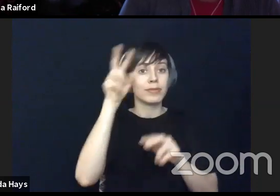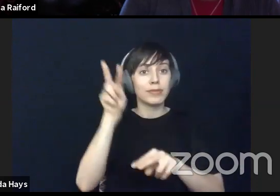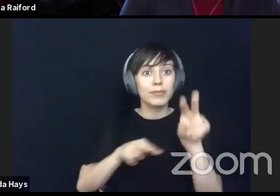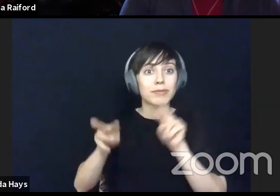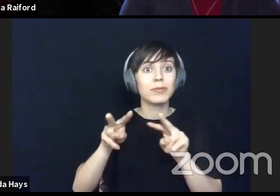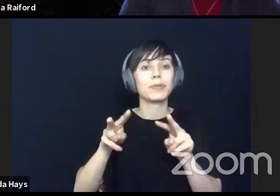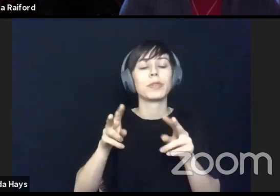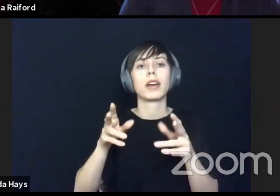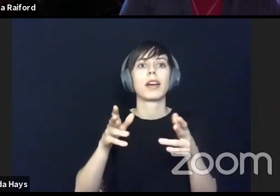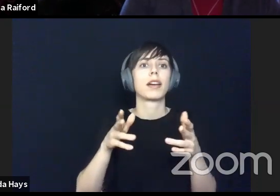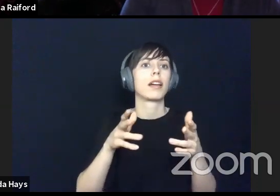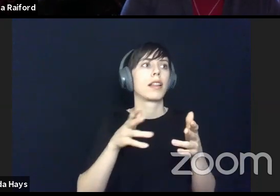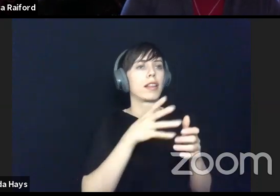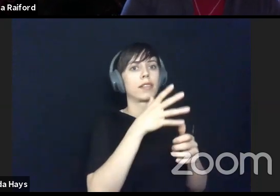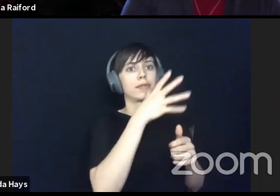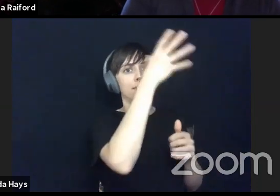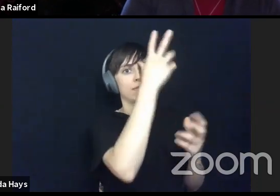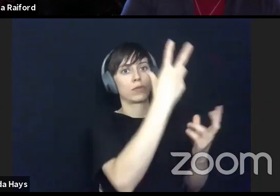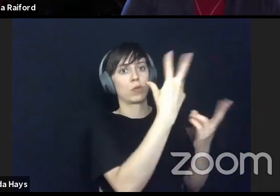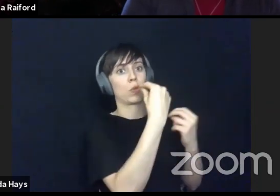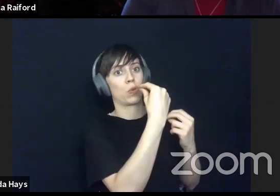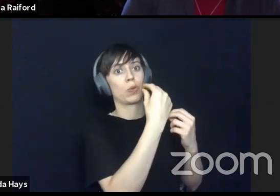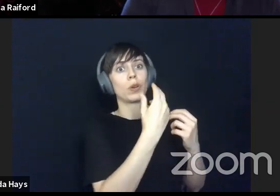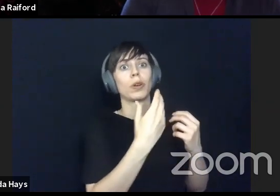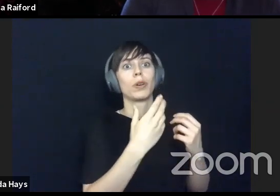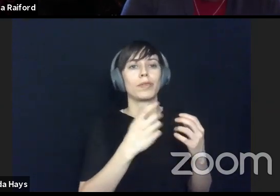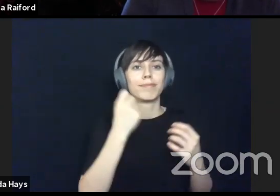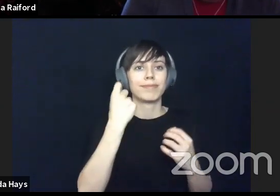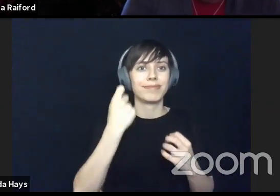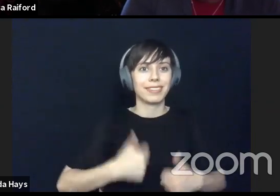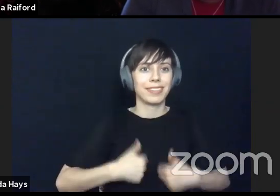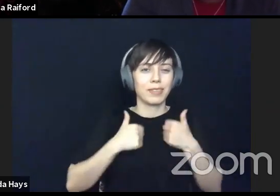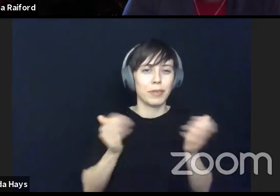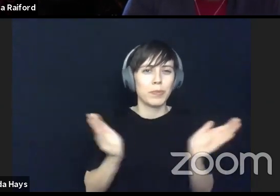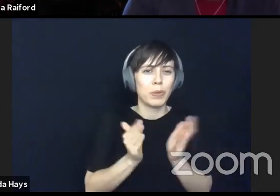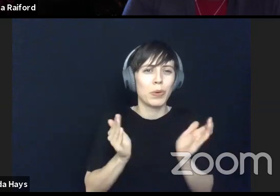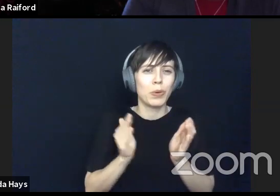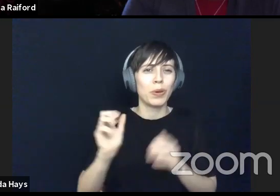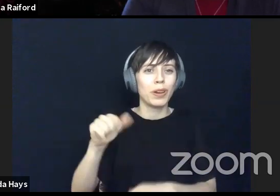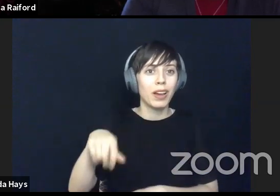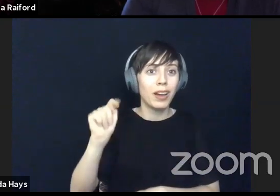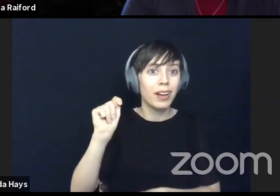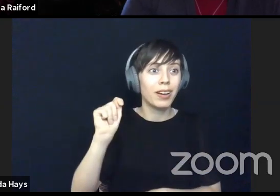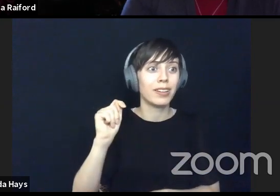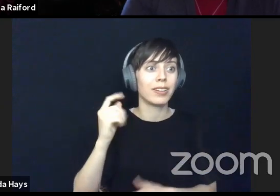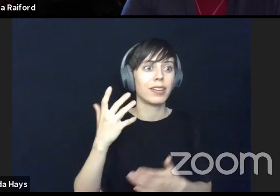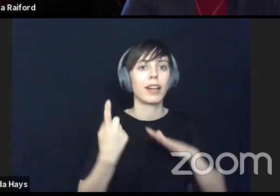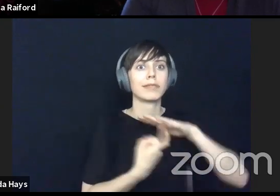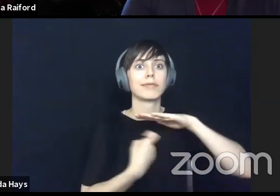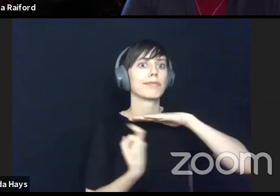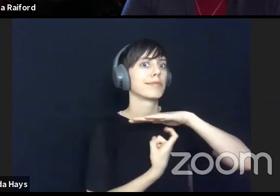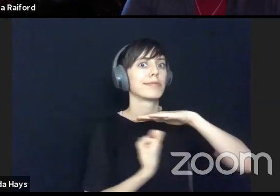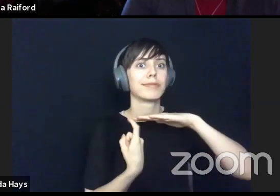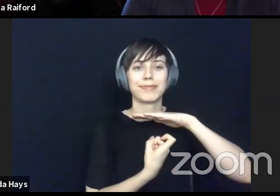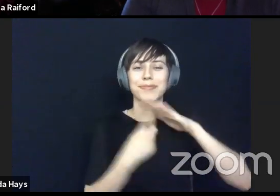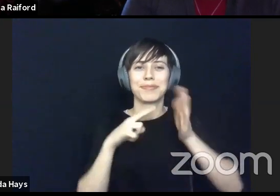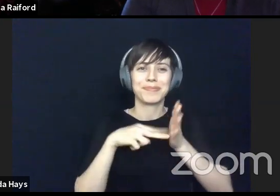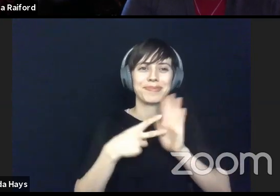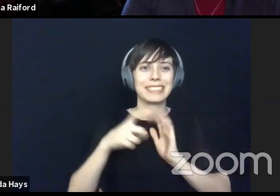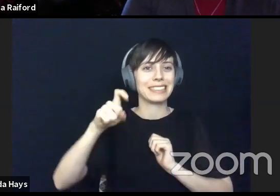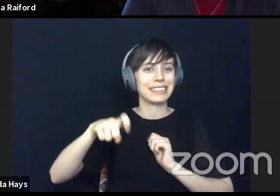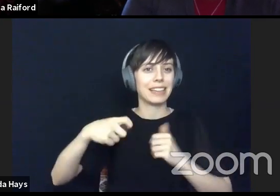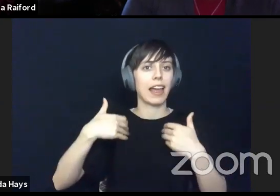also like packed in a house or like an apartment space. And so just investing in spaces where